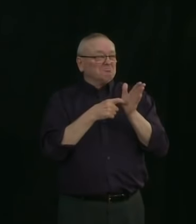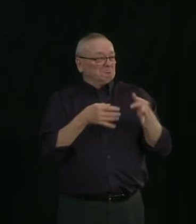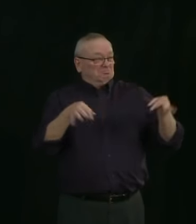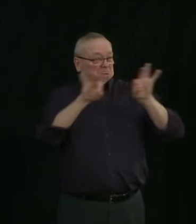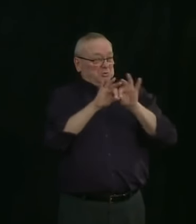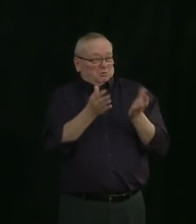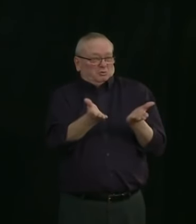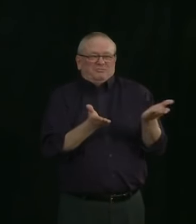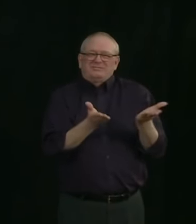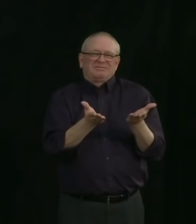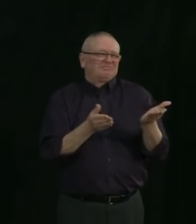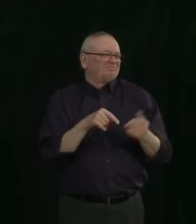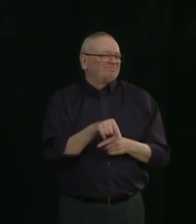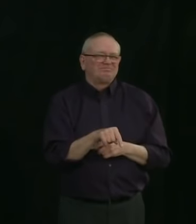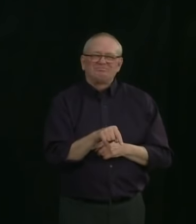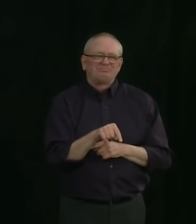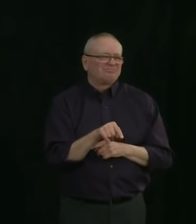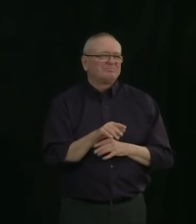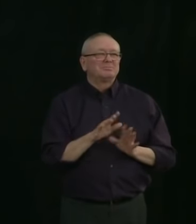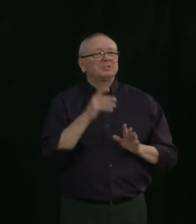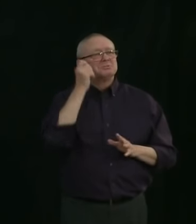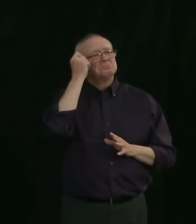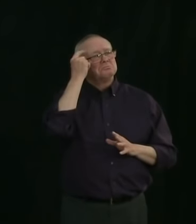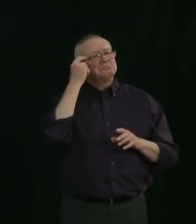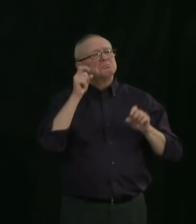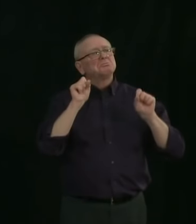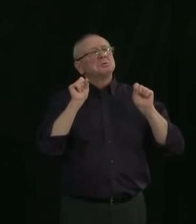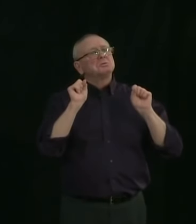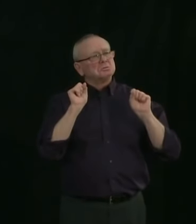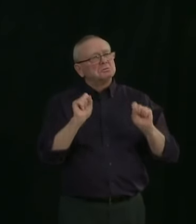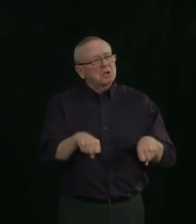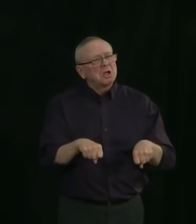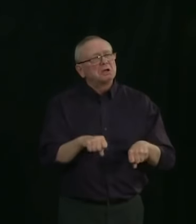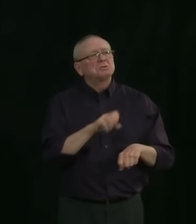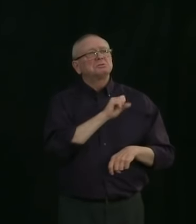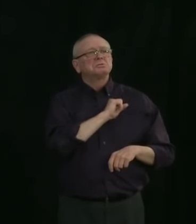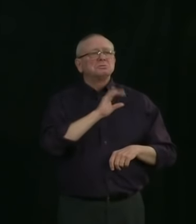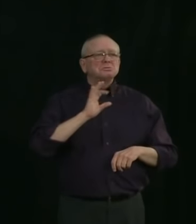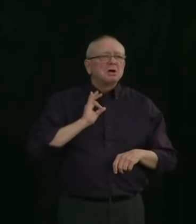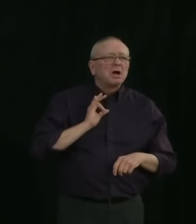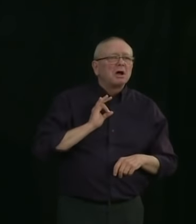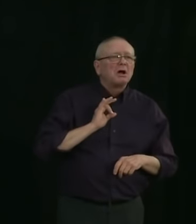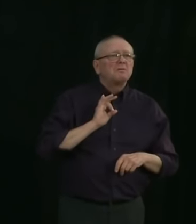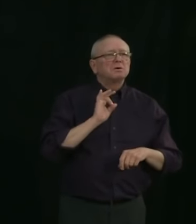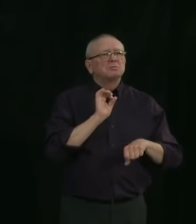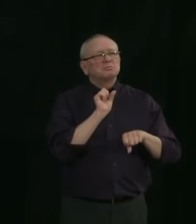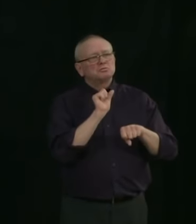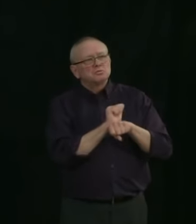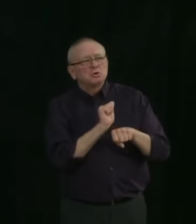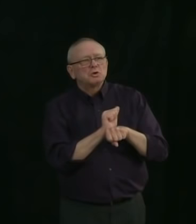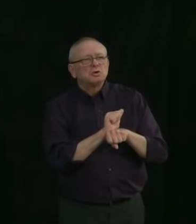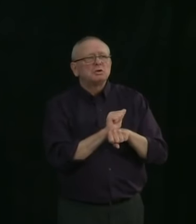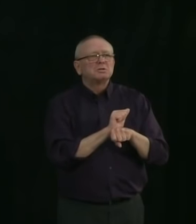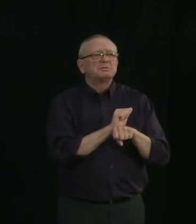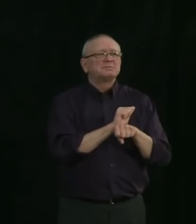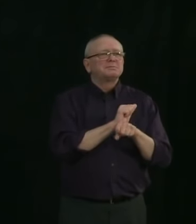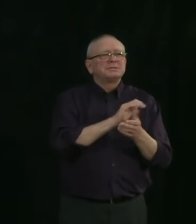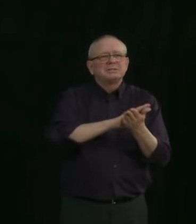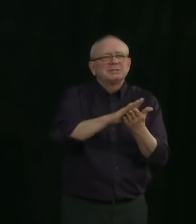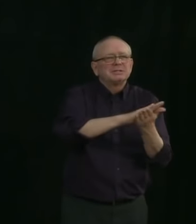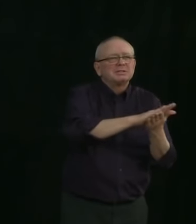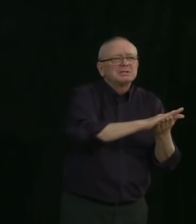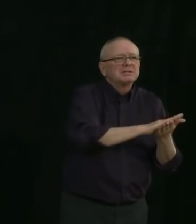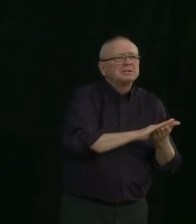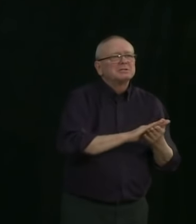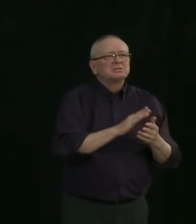non-essential services, have workers attending the grounds to get the golfing range ready, you know, if they should be able to